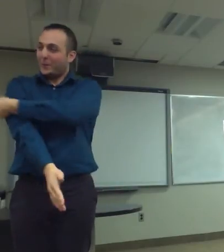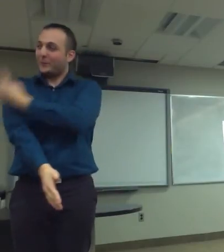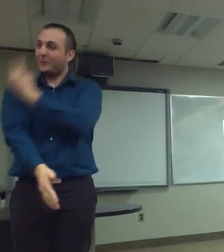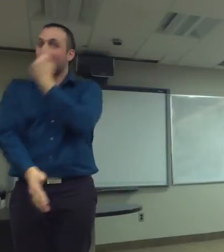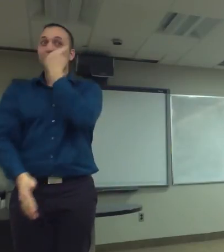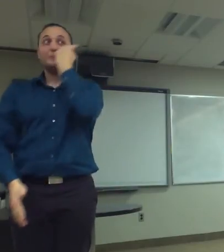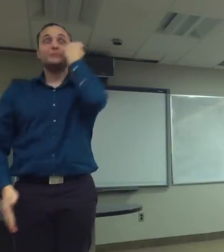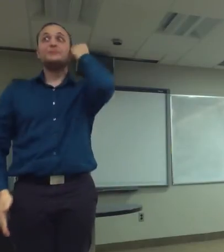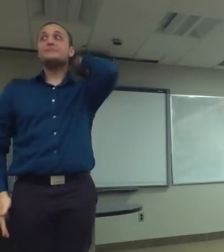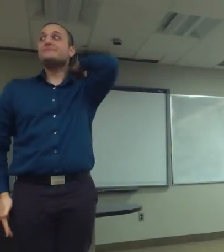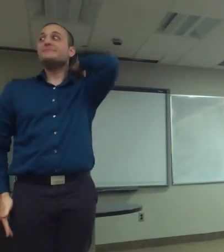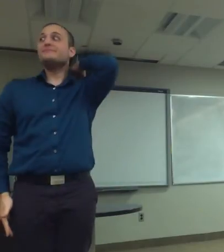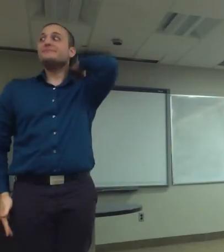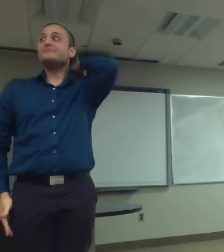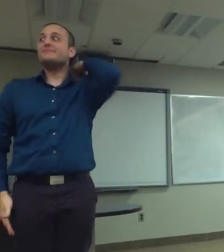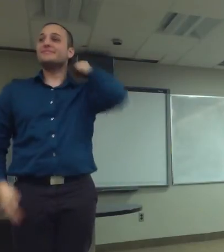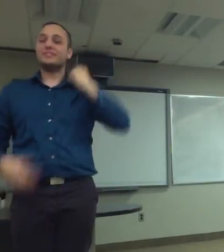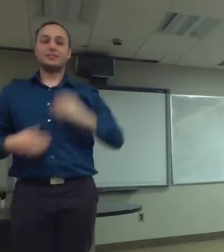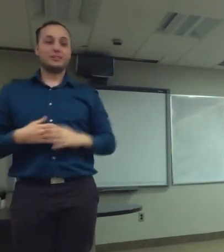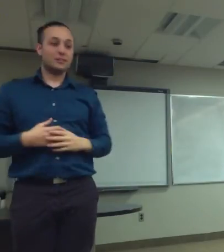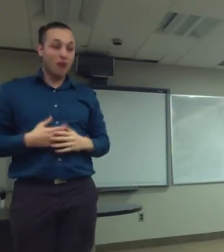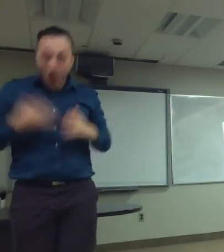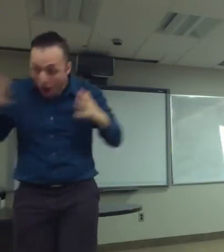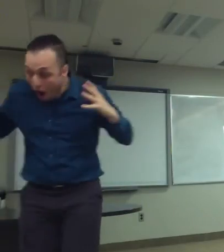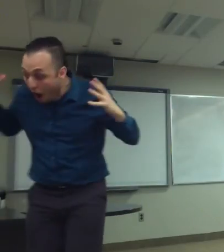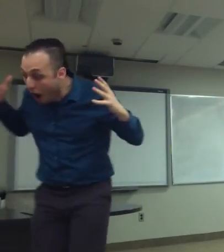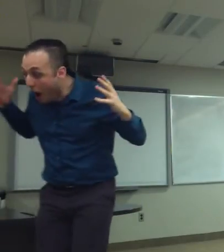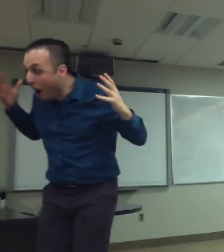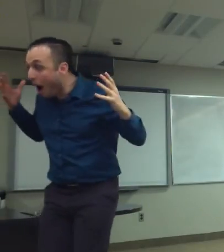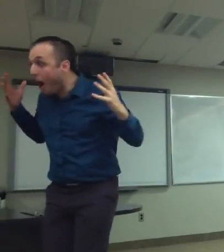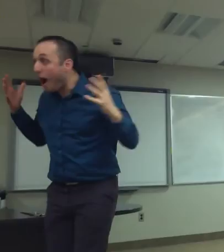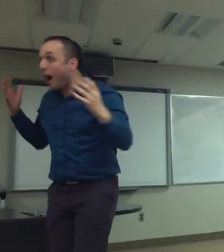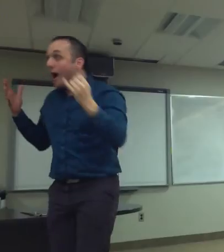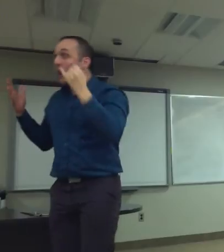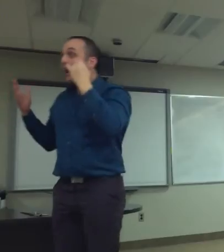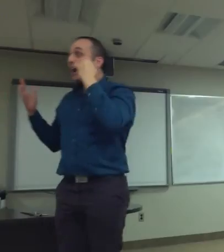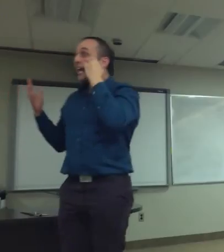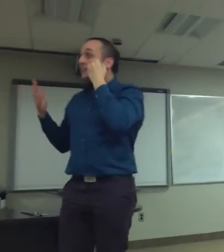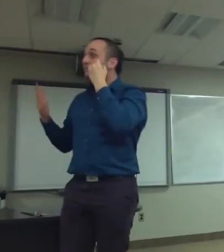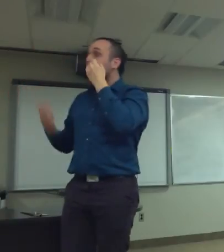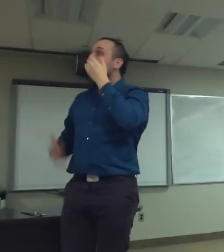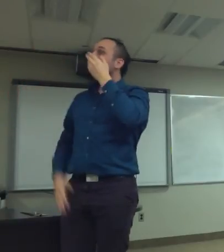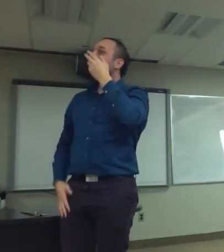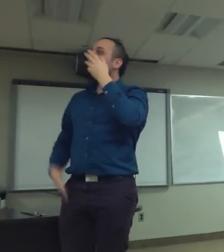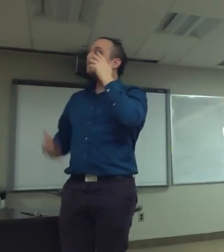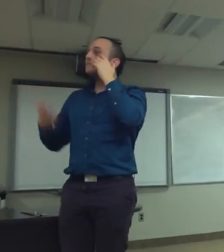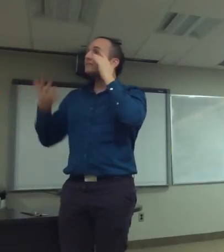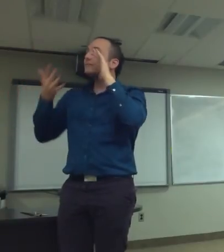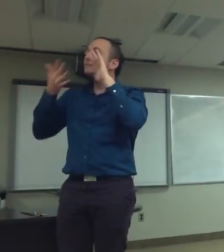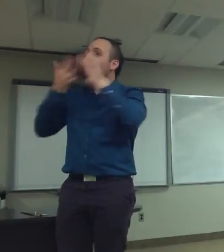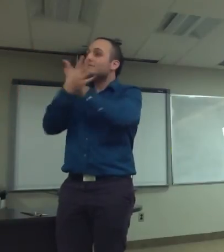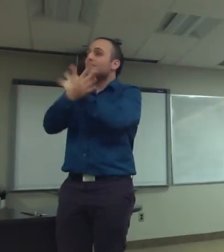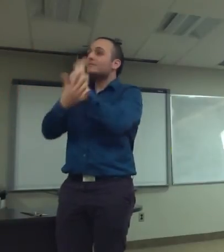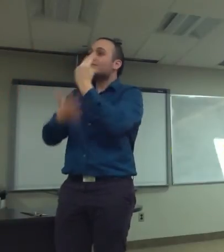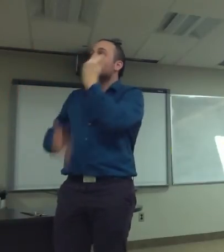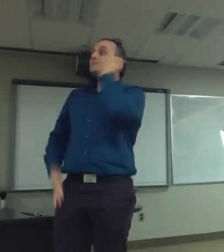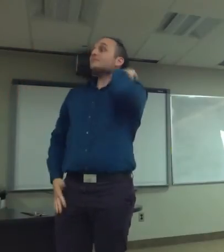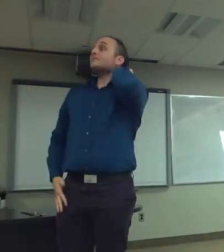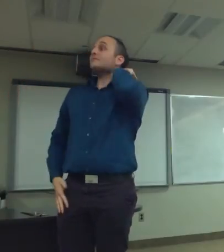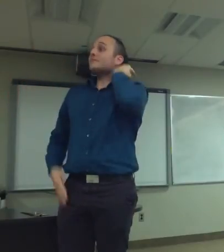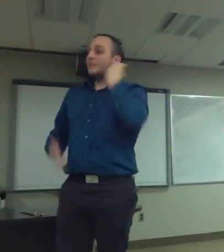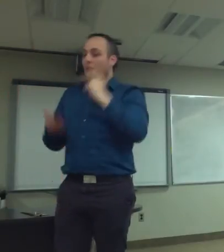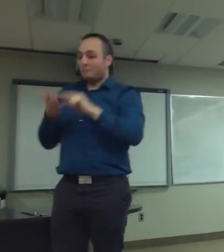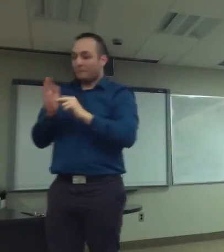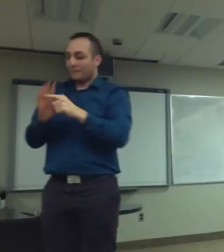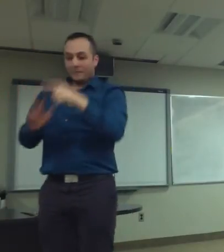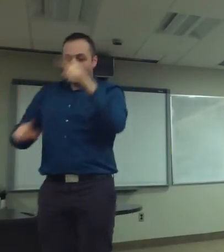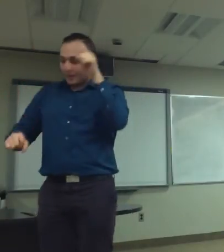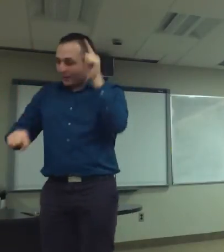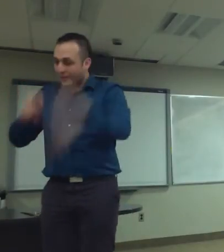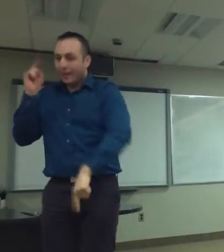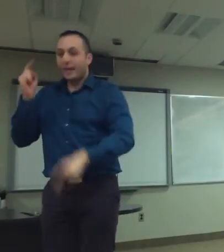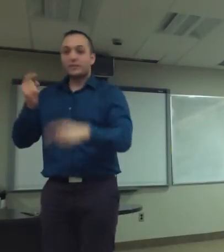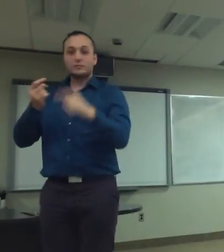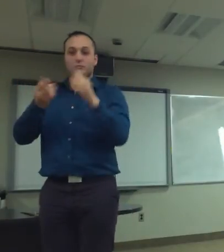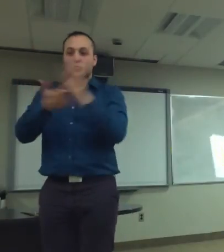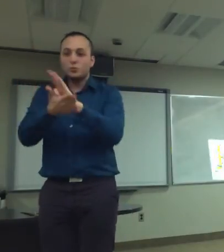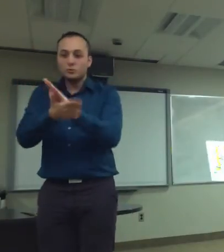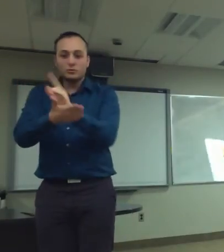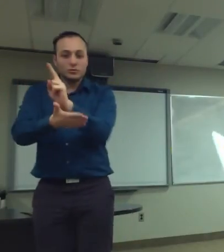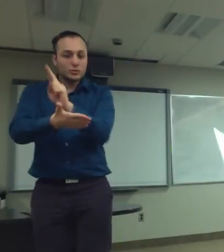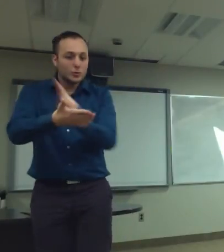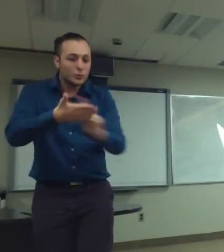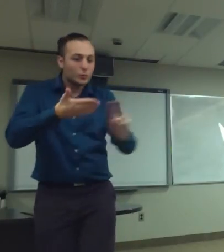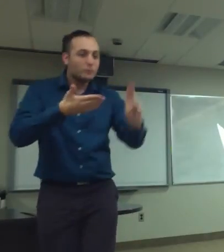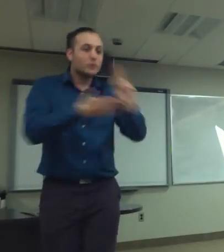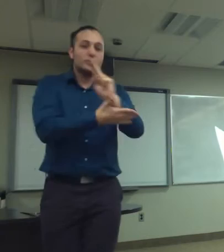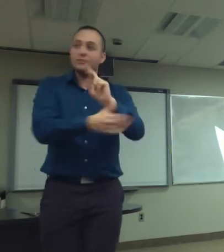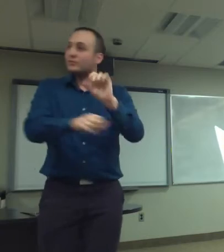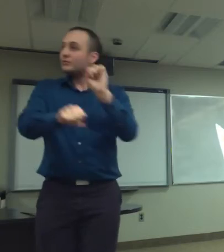"Oh no," yelled her mother. "You can't go to school if you're invisible. You can't go to university if you're invisible. You'll never